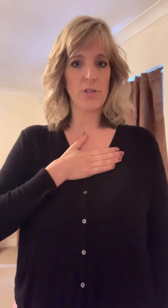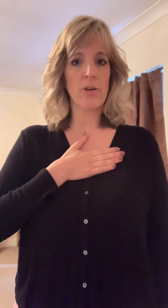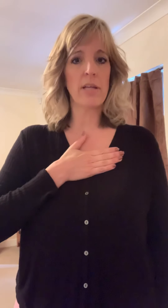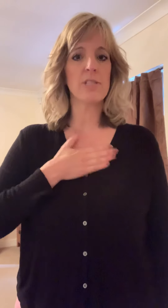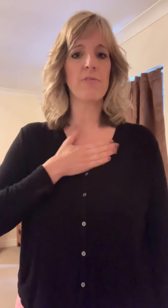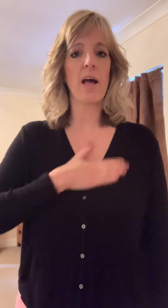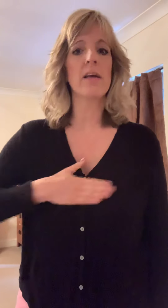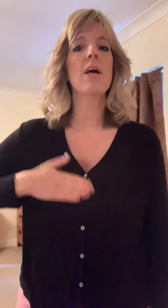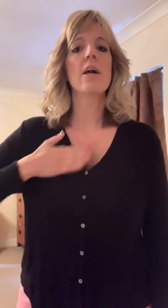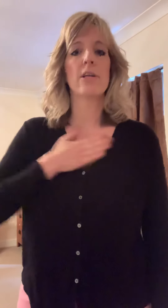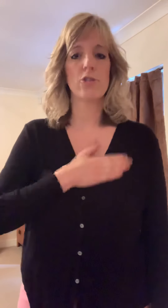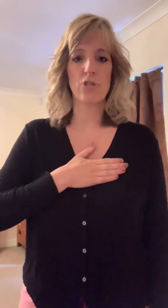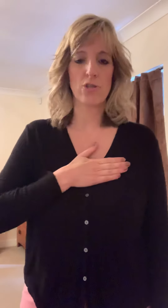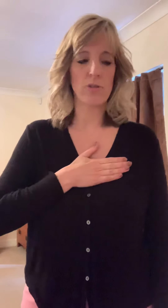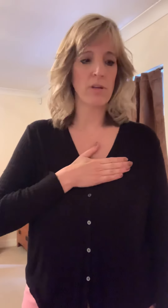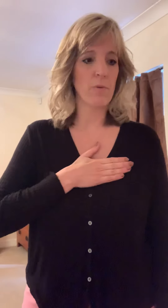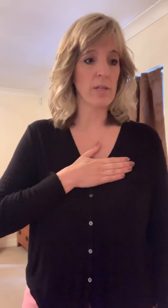hand is flat and you just circle it once.